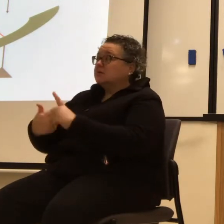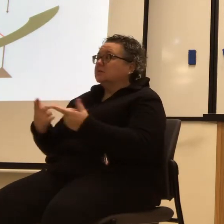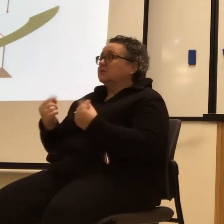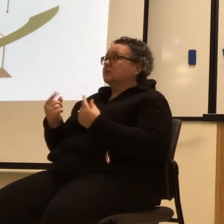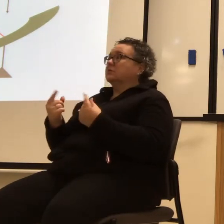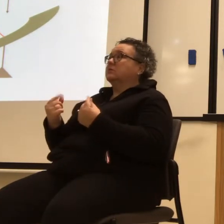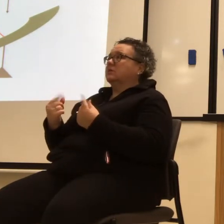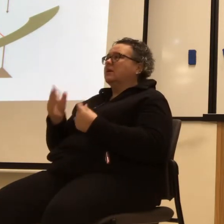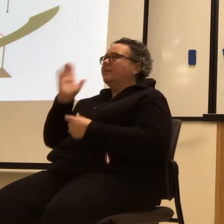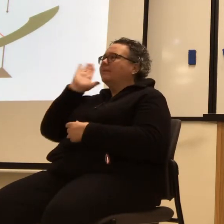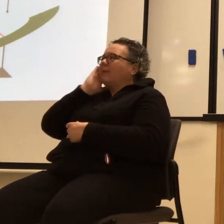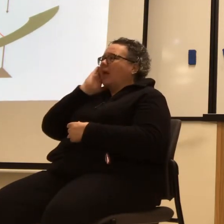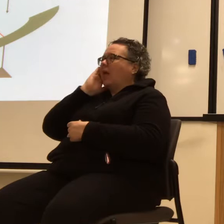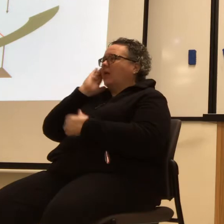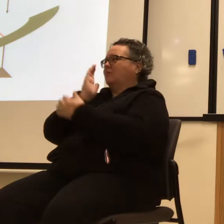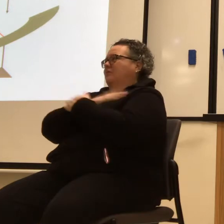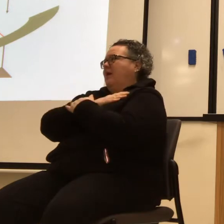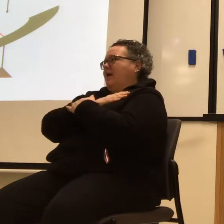Call it bed rest.